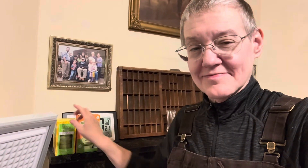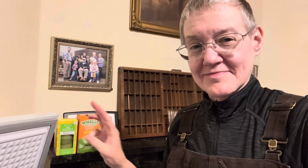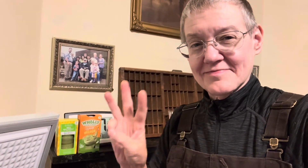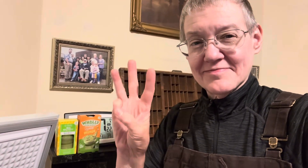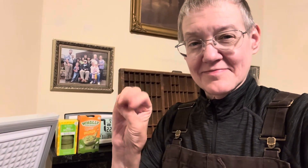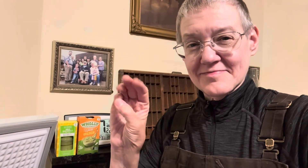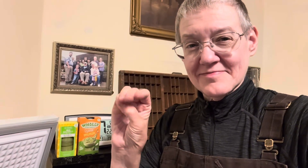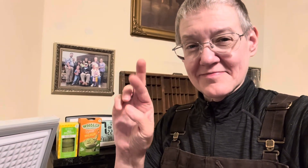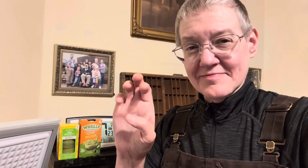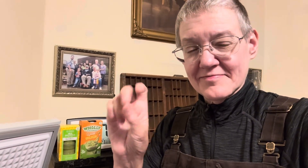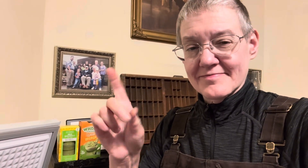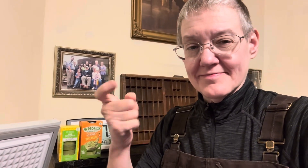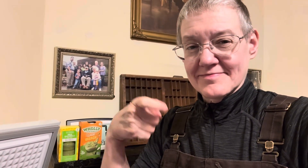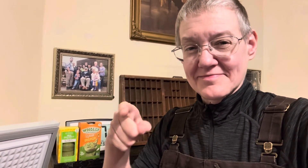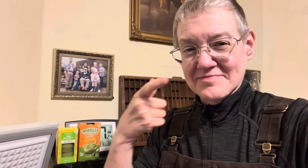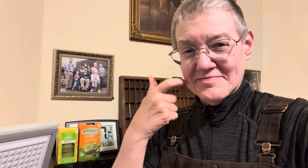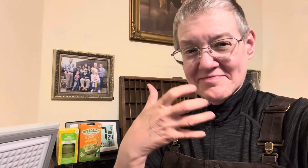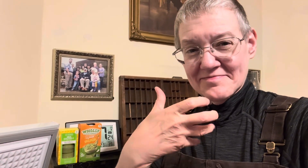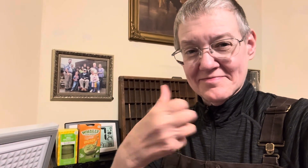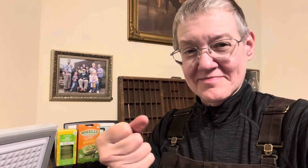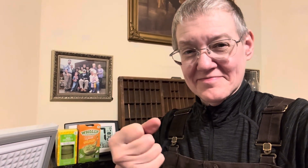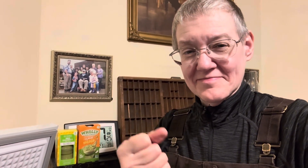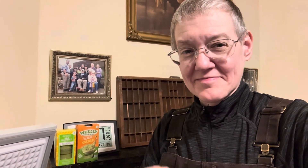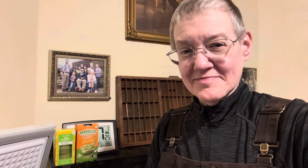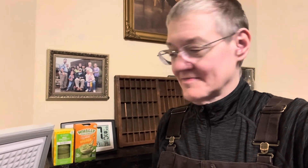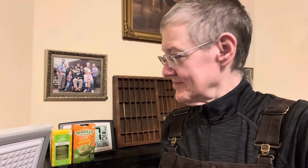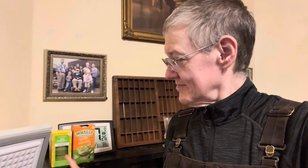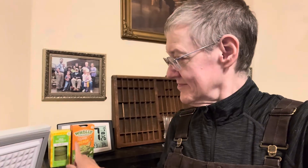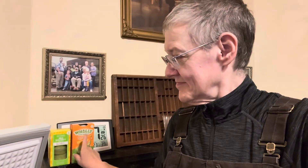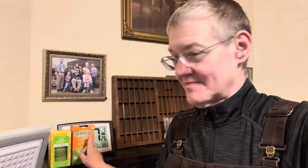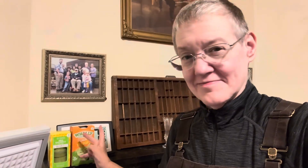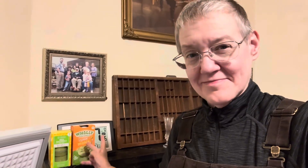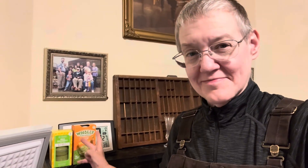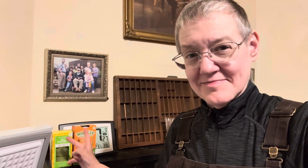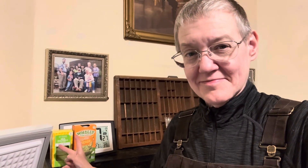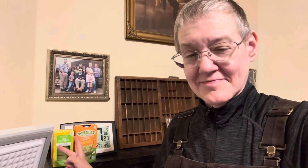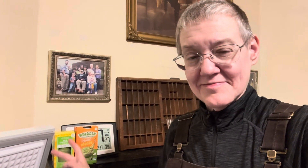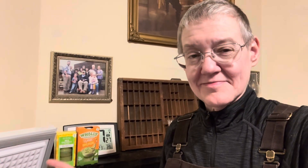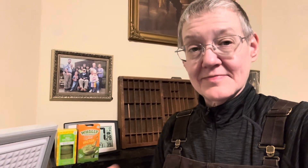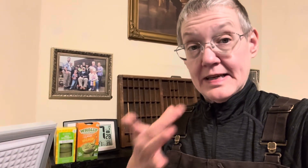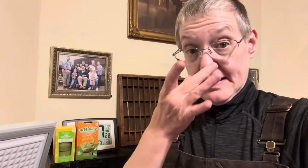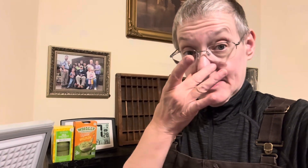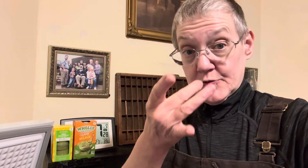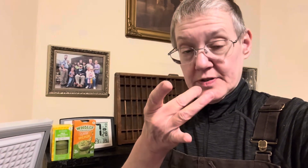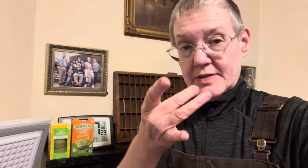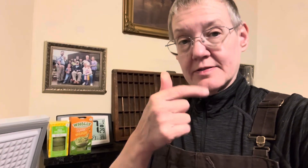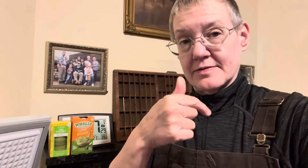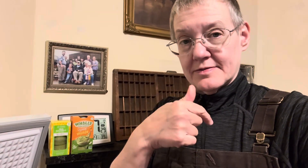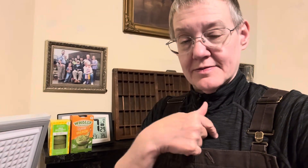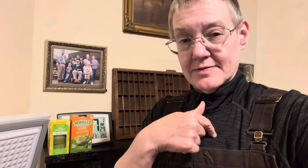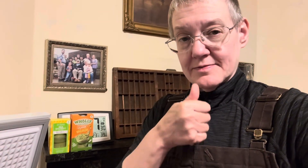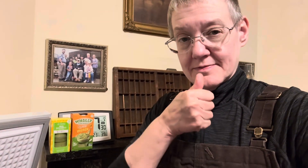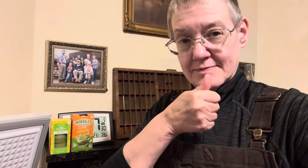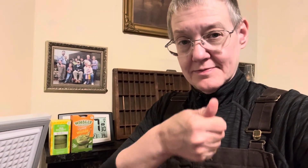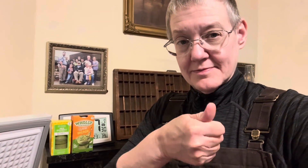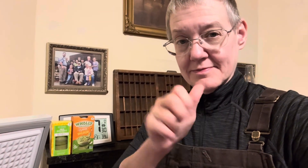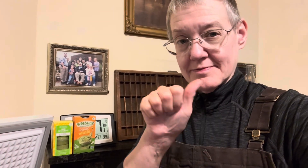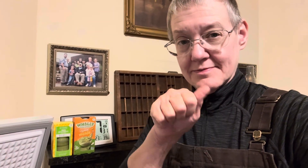This is the Walmart brand. They substituted it out because they only had 2 of the holy guacamoles. Interestingly, I've been